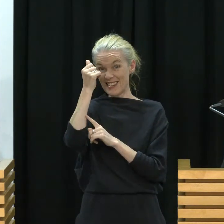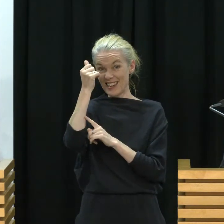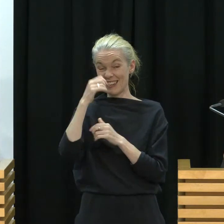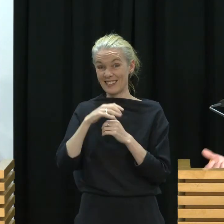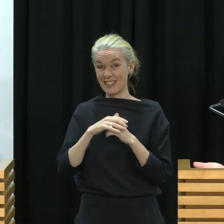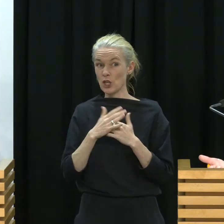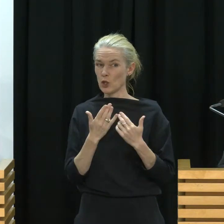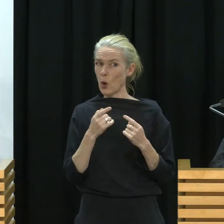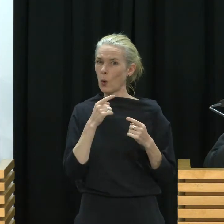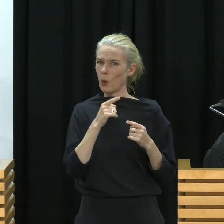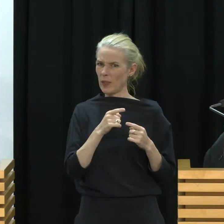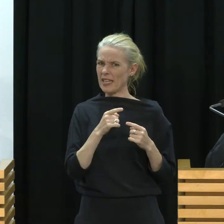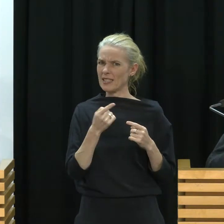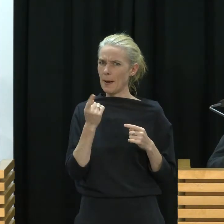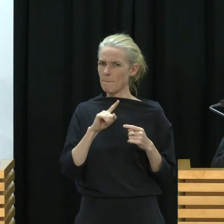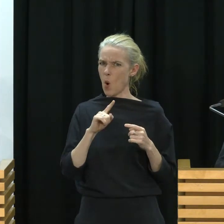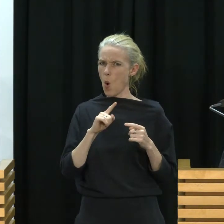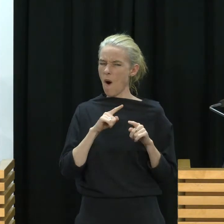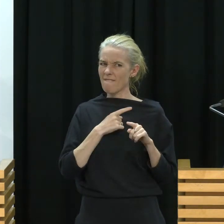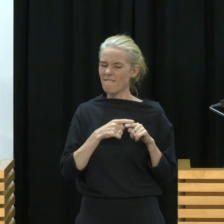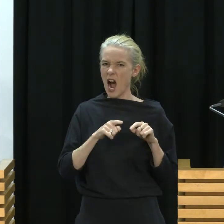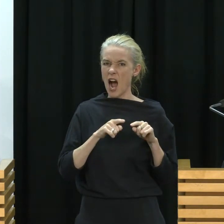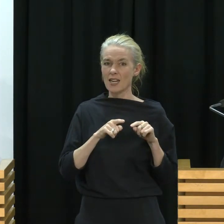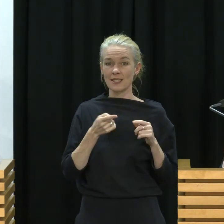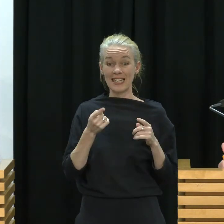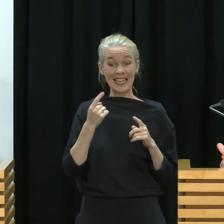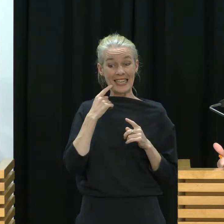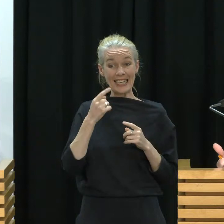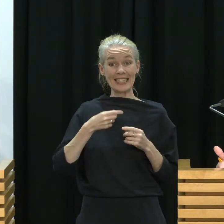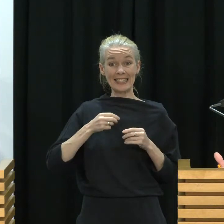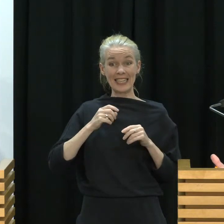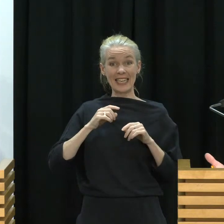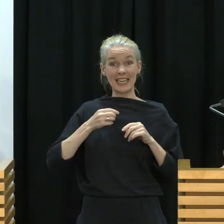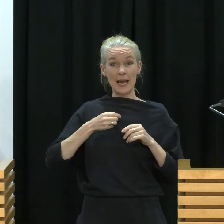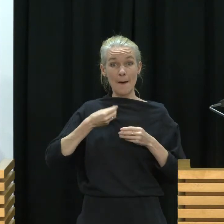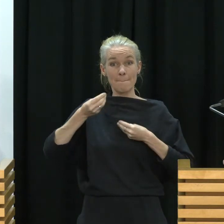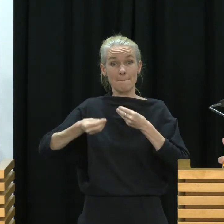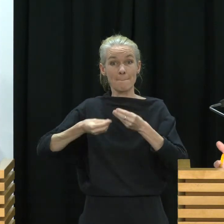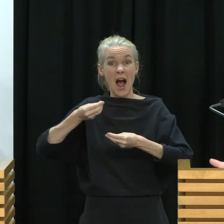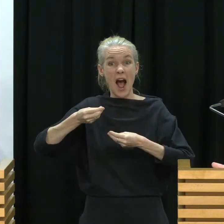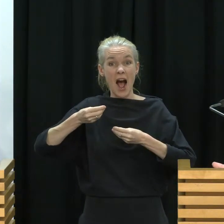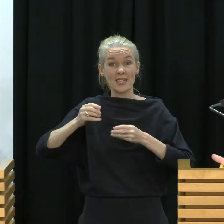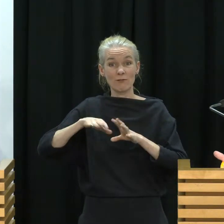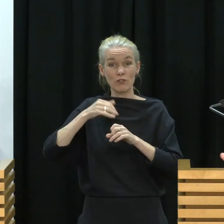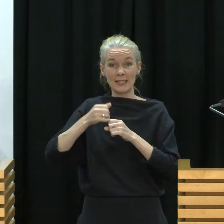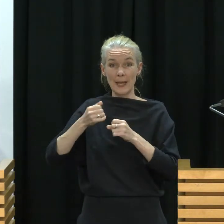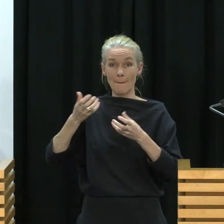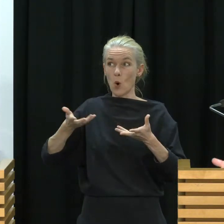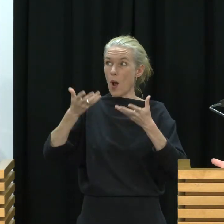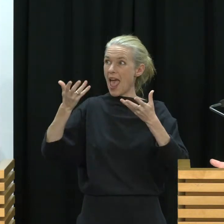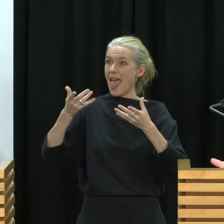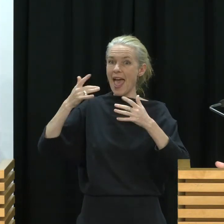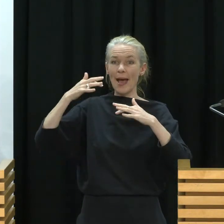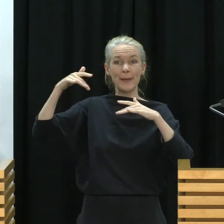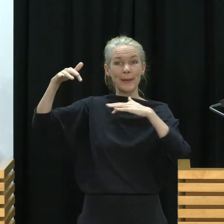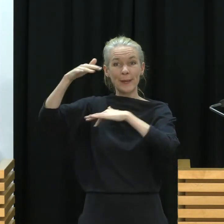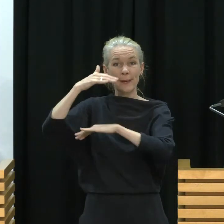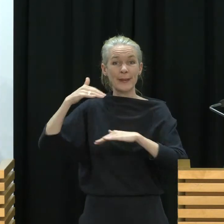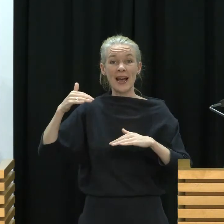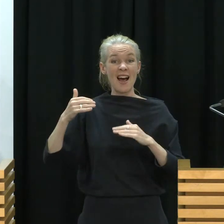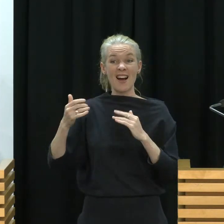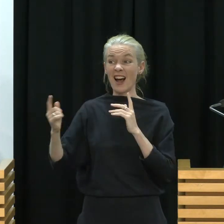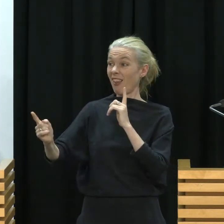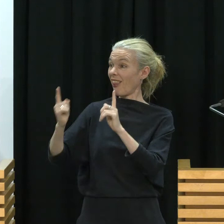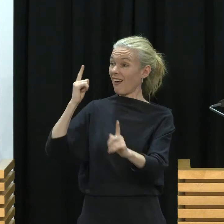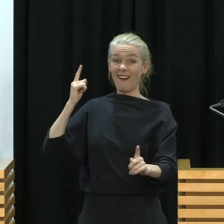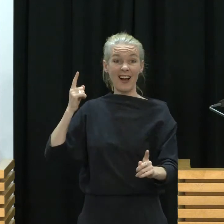evolutionary advantage over other strains. It is more transmissible, and what we are also seeing is it seems to be affecting younger people more than